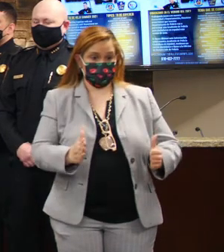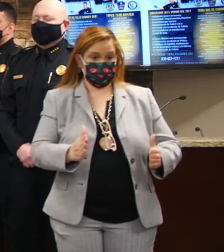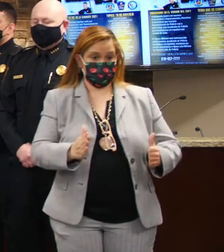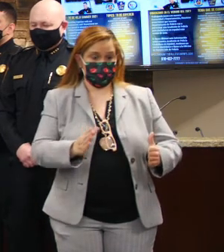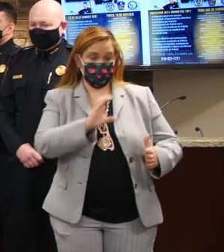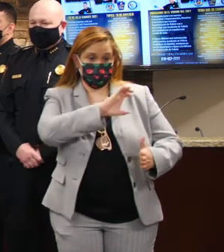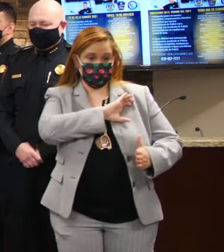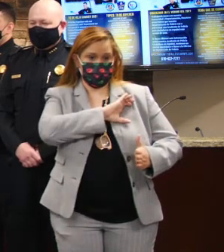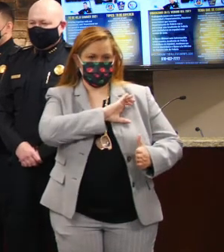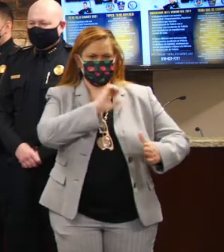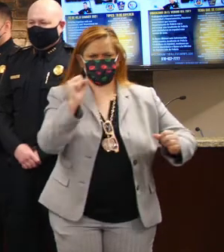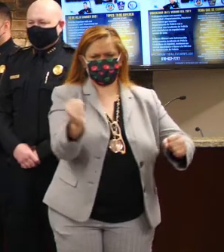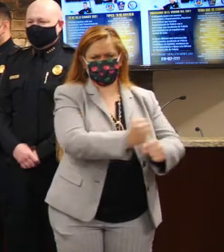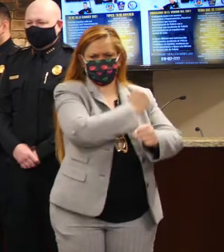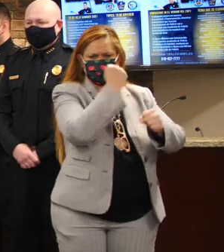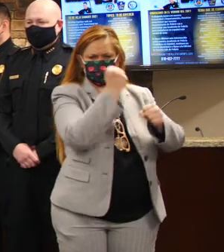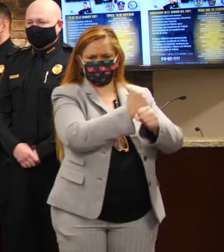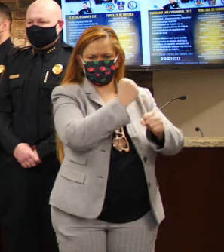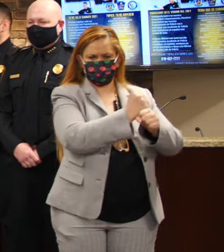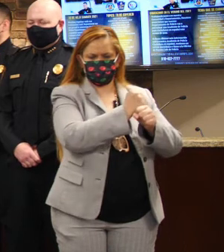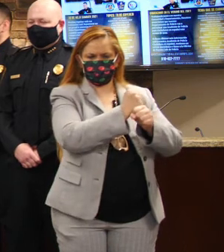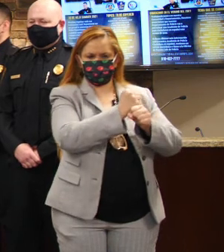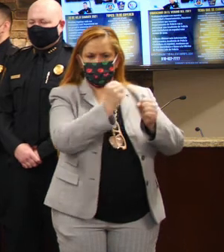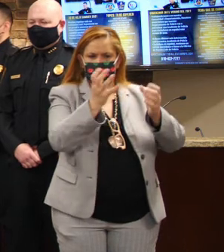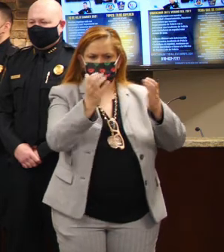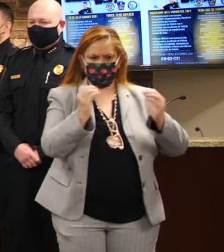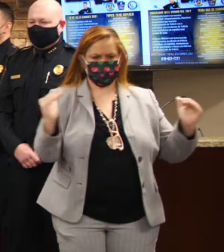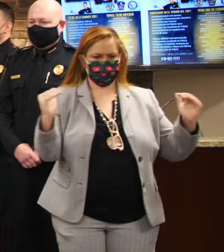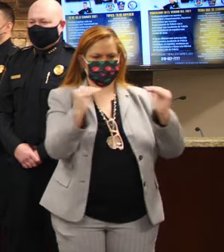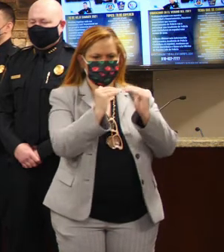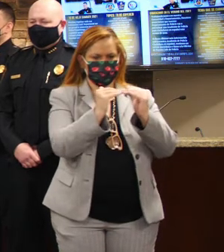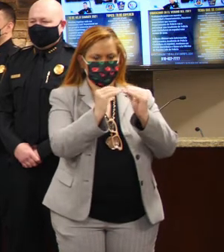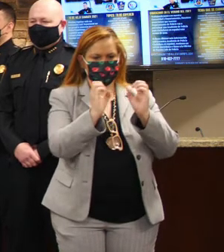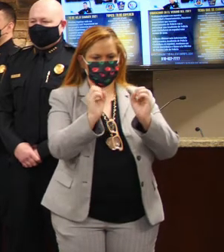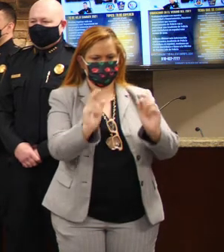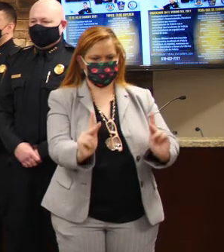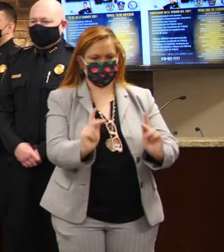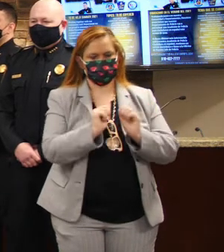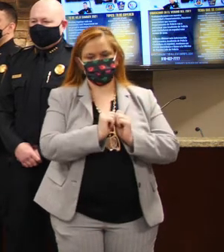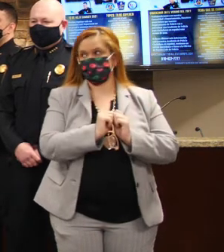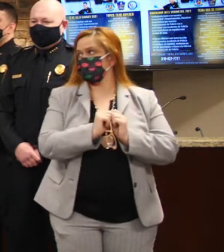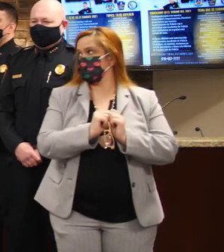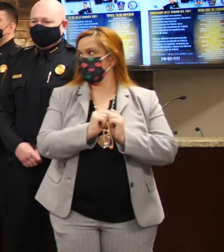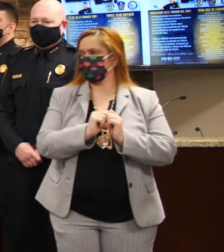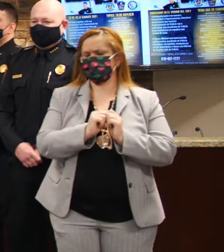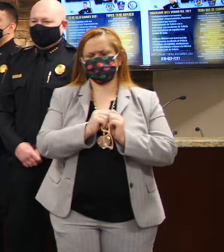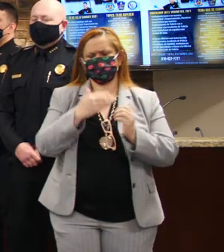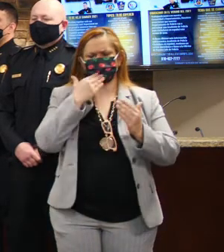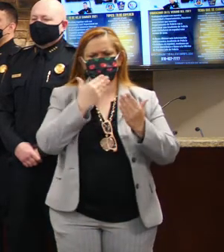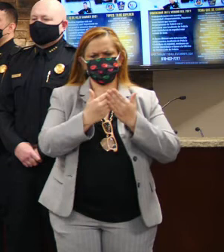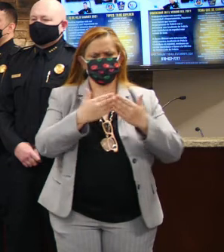excited to be part of this process. There's a lot of folks that are working hard every day. We're not